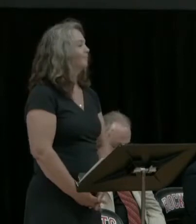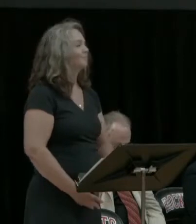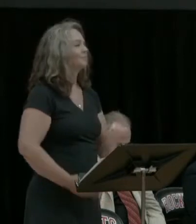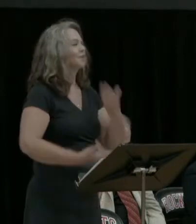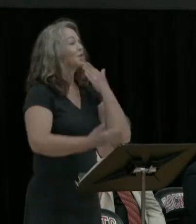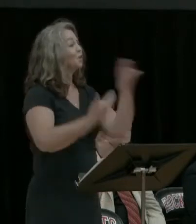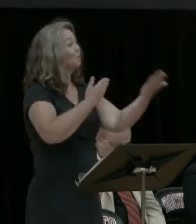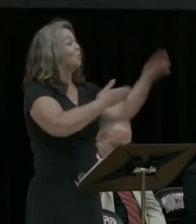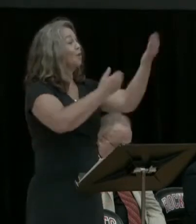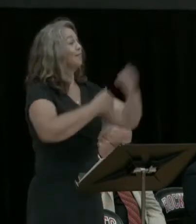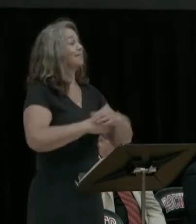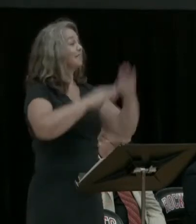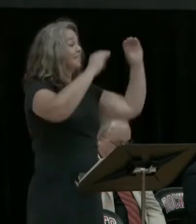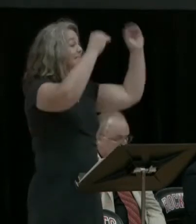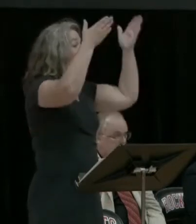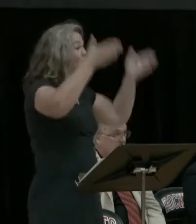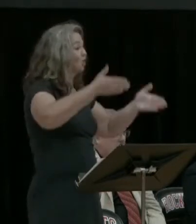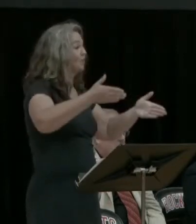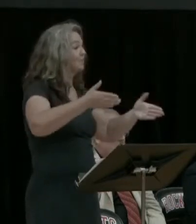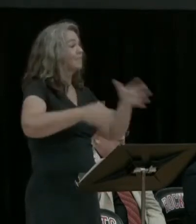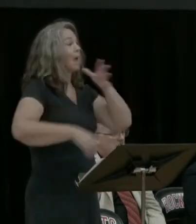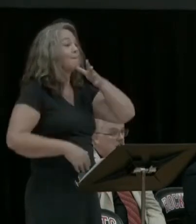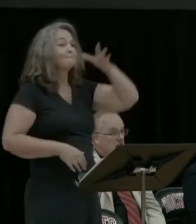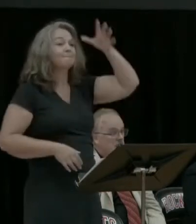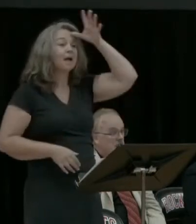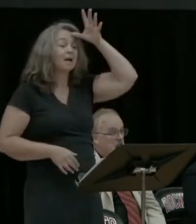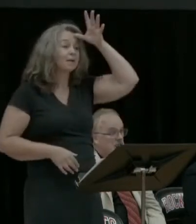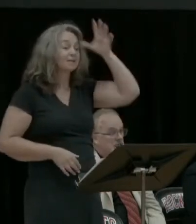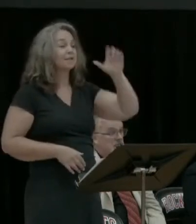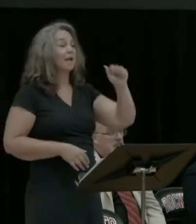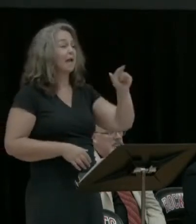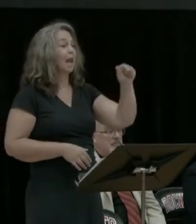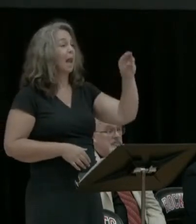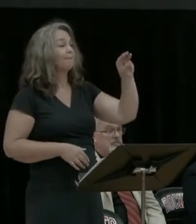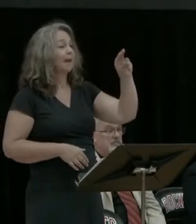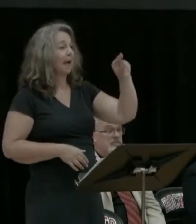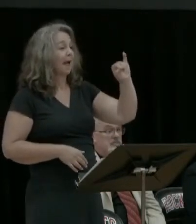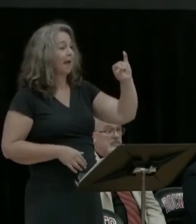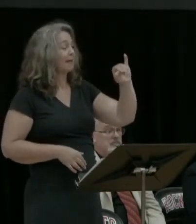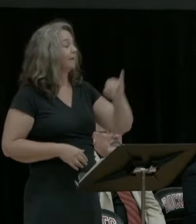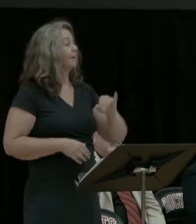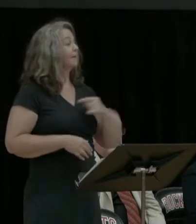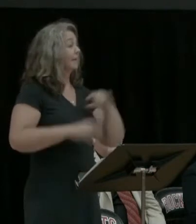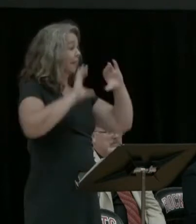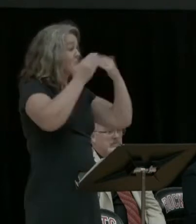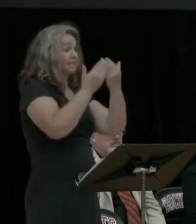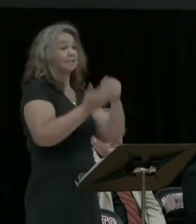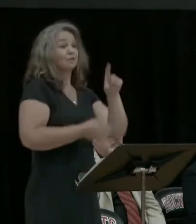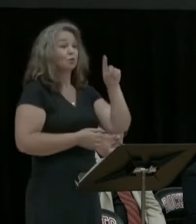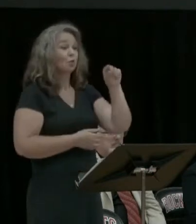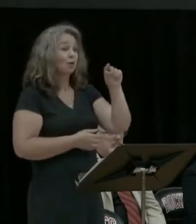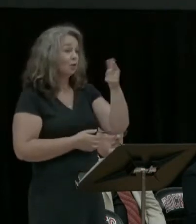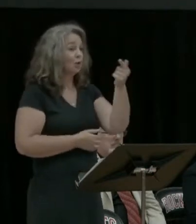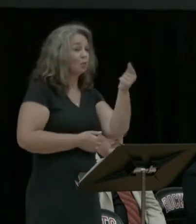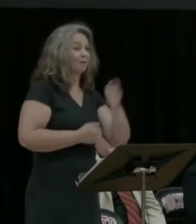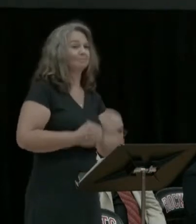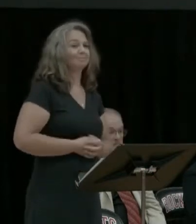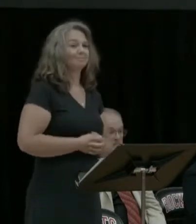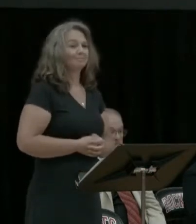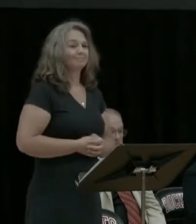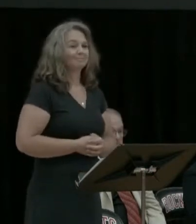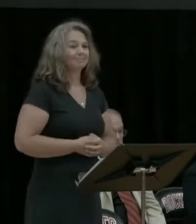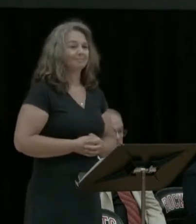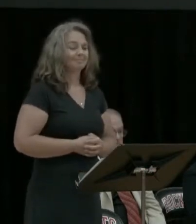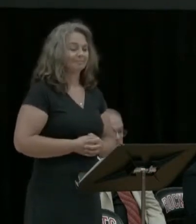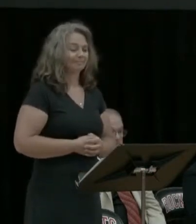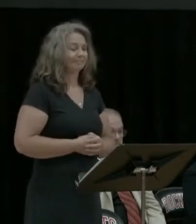Good morning, teachers, parents, alumni, and the class of 2021.